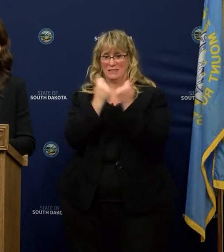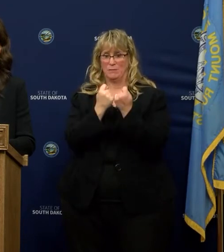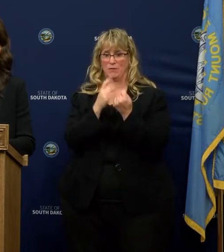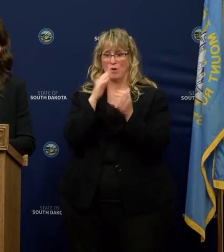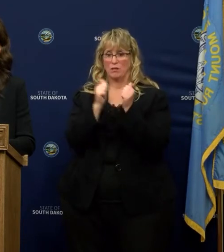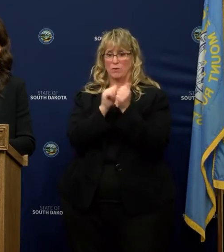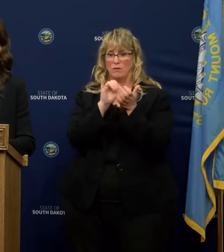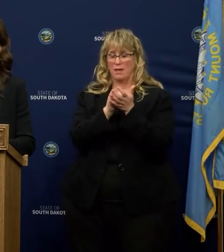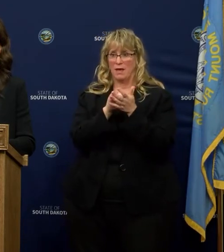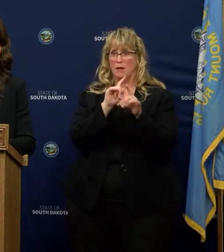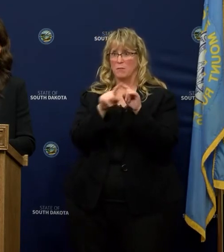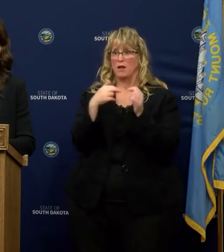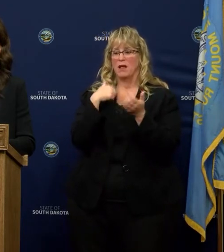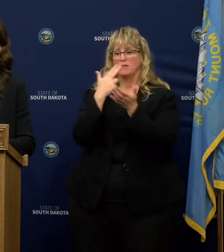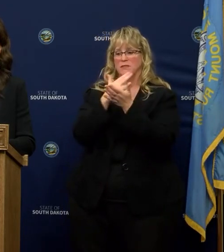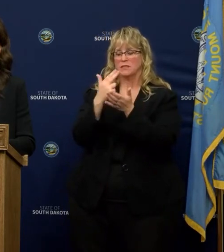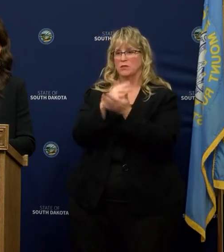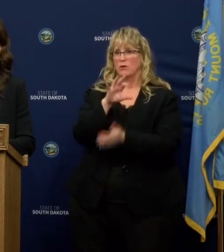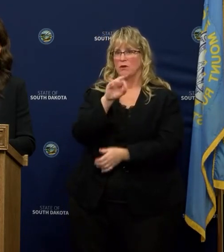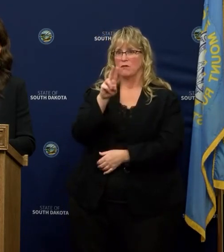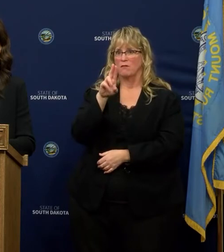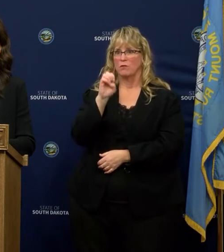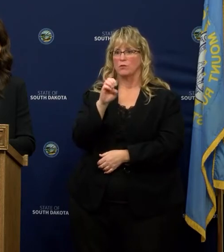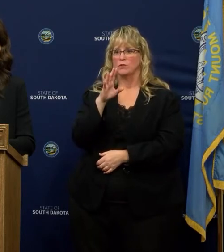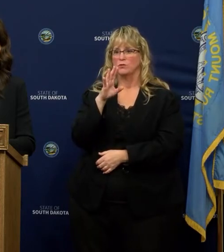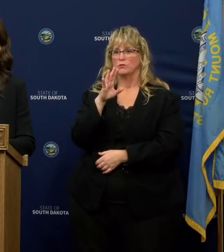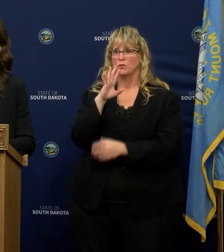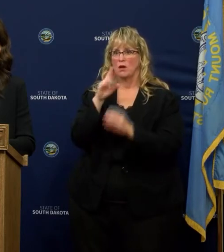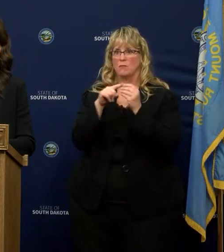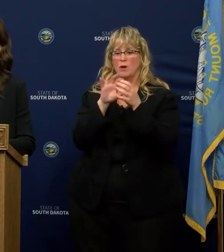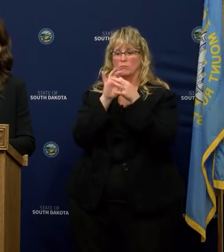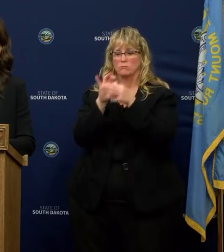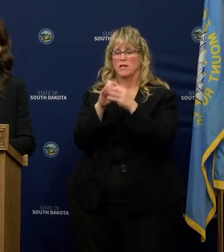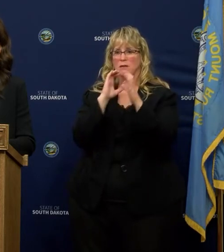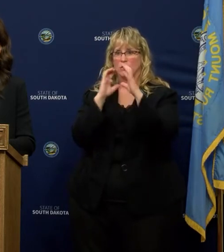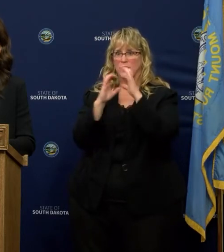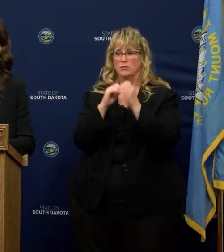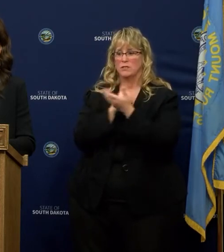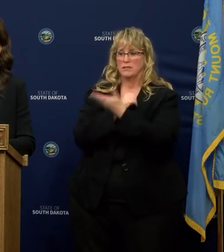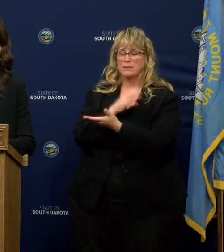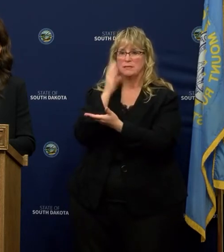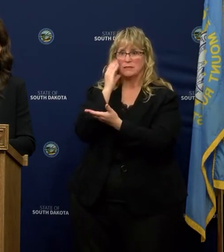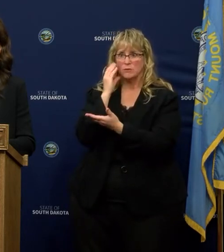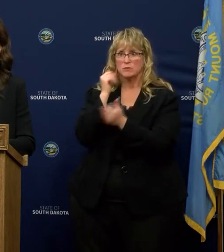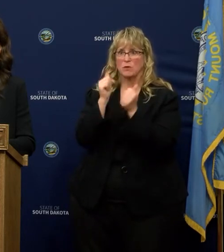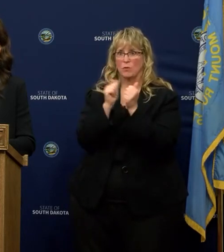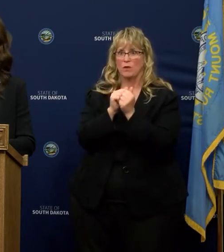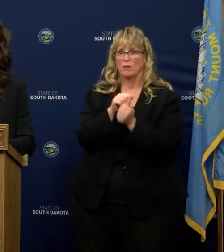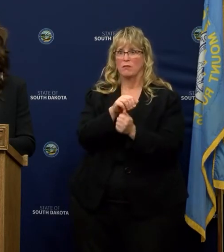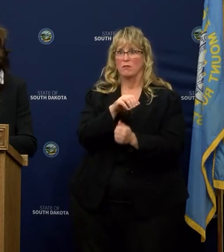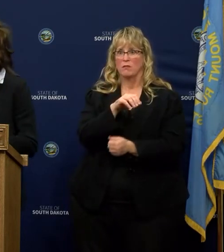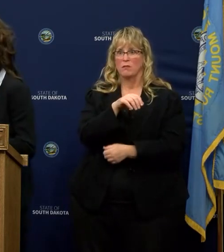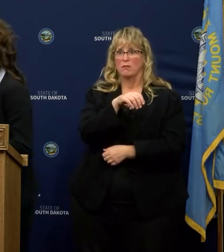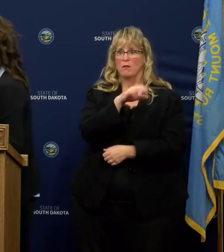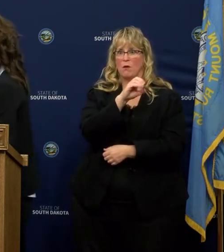let Secretary Flute speak a little bit to communications that he may have experienced with the Oglala.